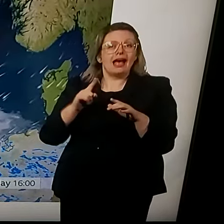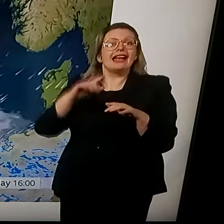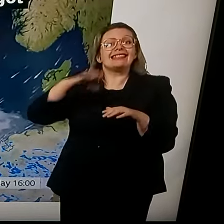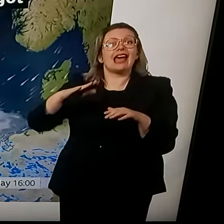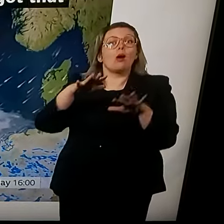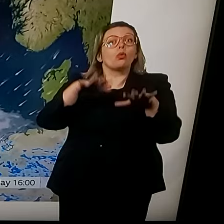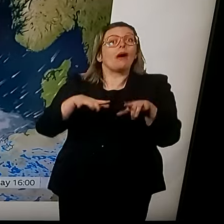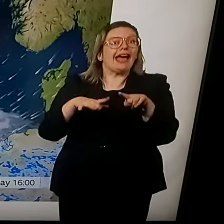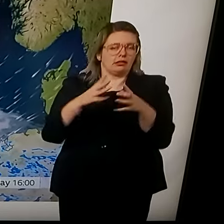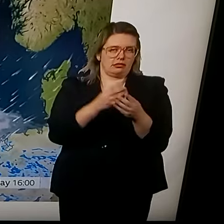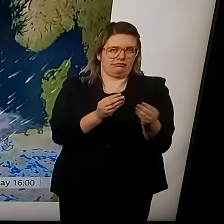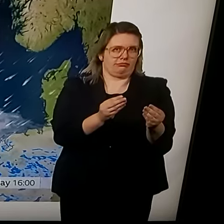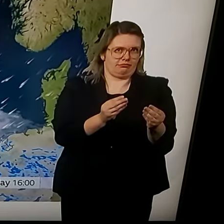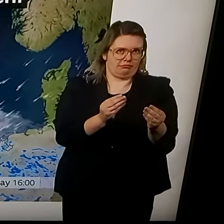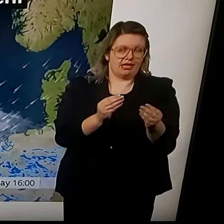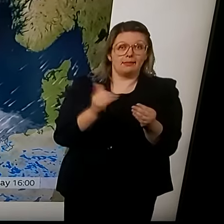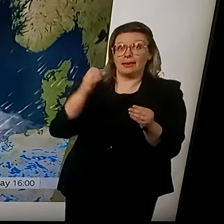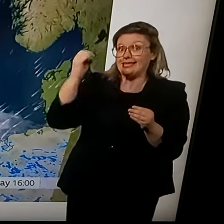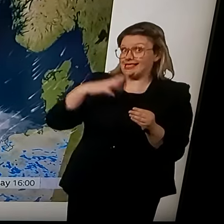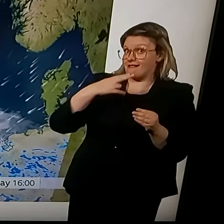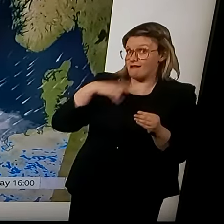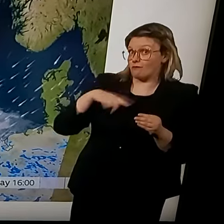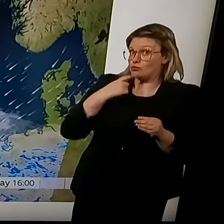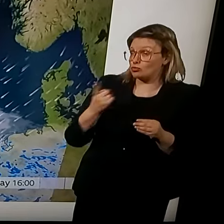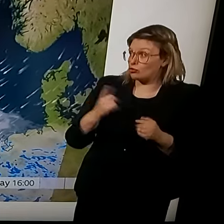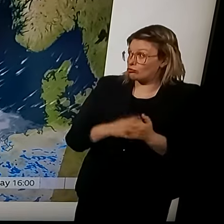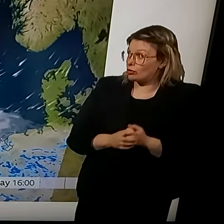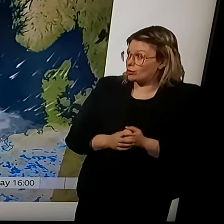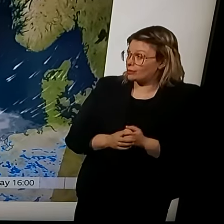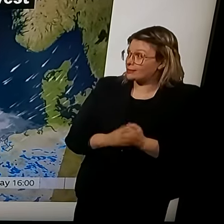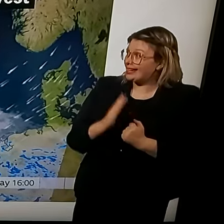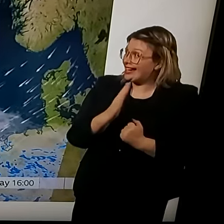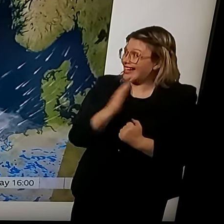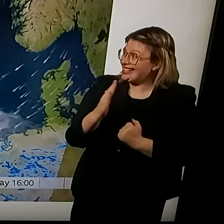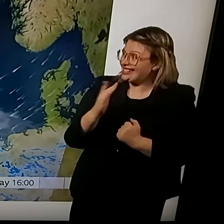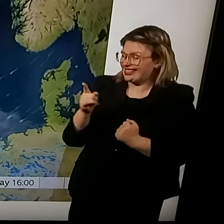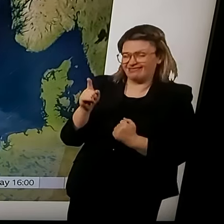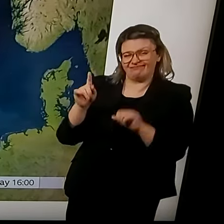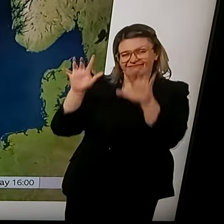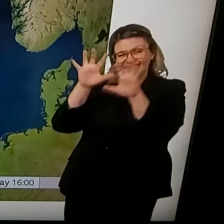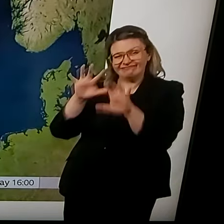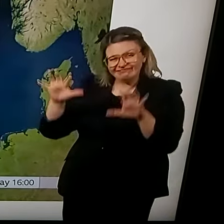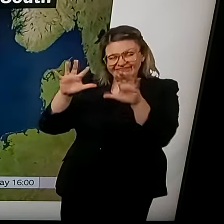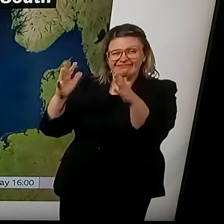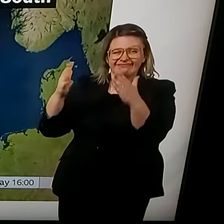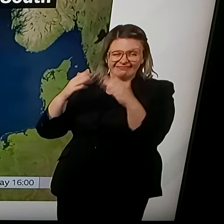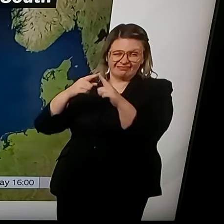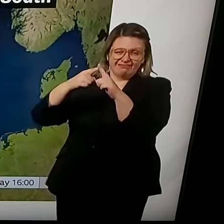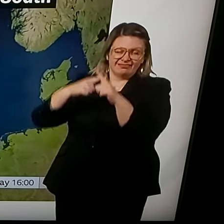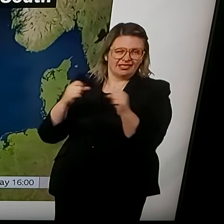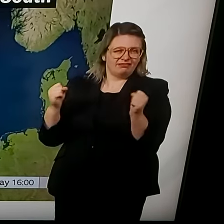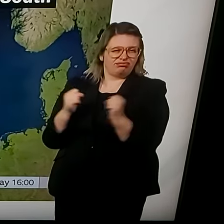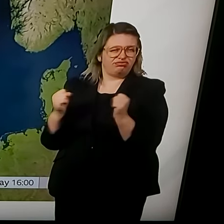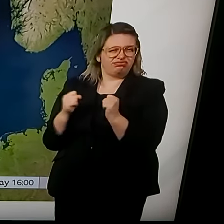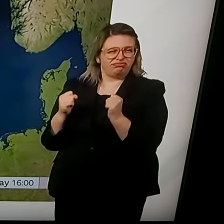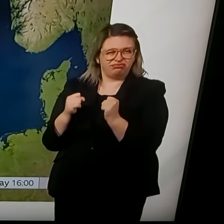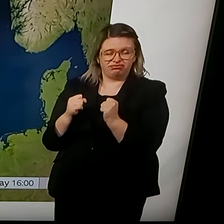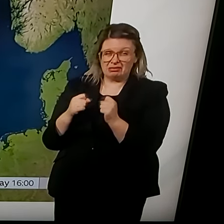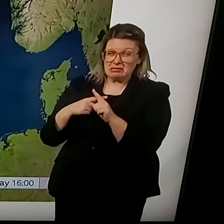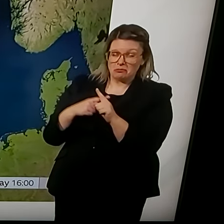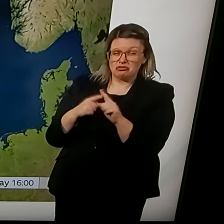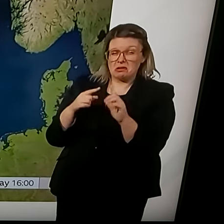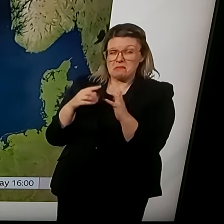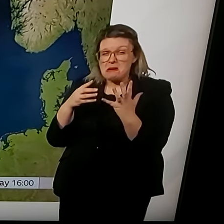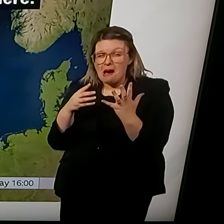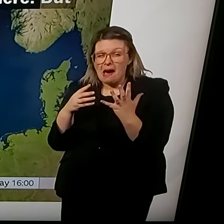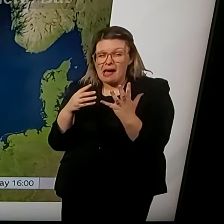an improvement here, and perhaps some sunshine this afternoon. But eastern areas, when we hold on to that actual wind, it's going to be quite a single figure line there,